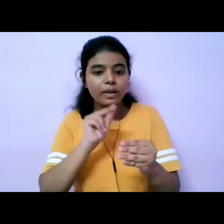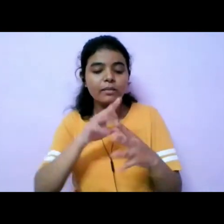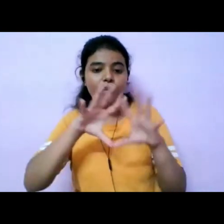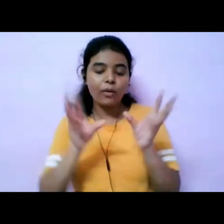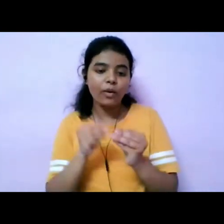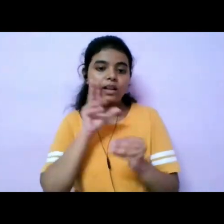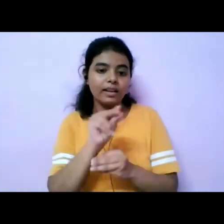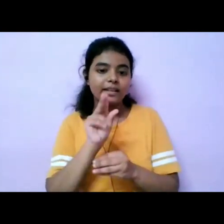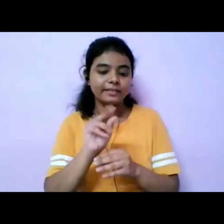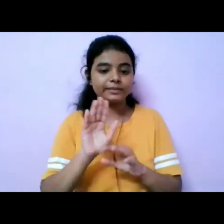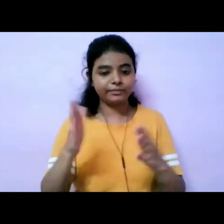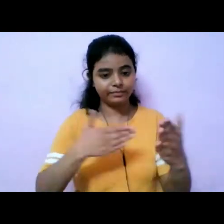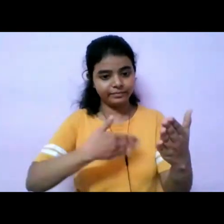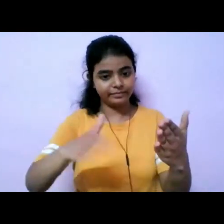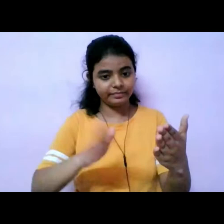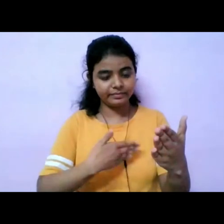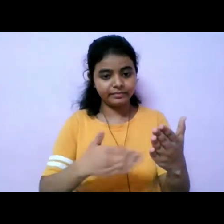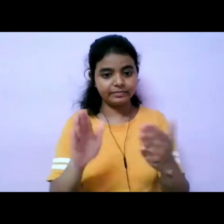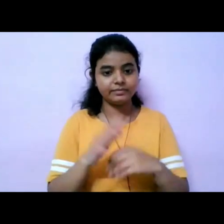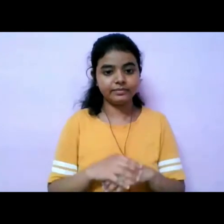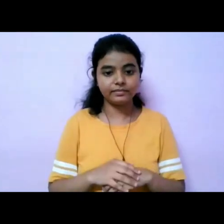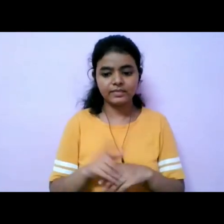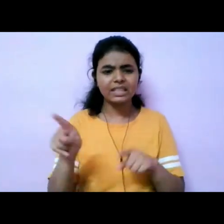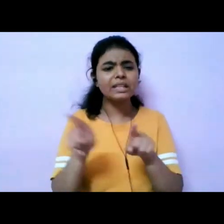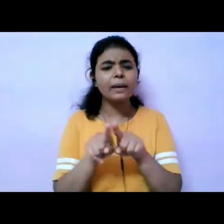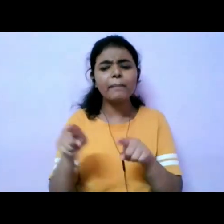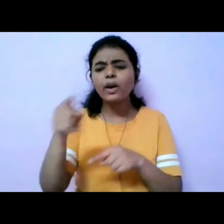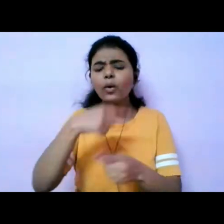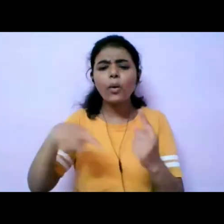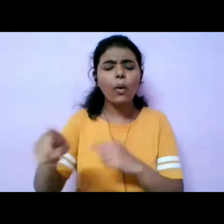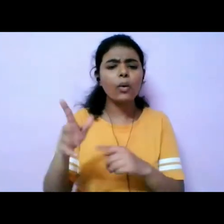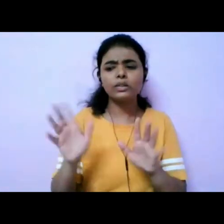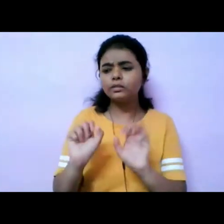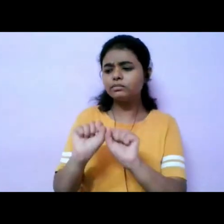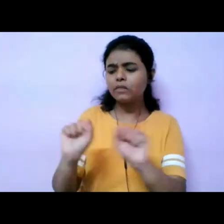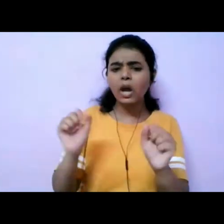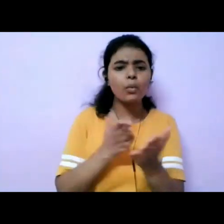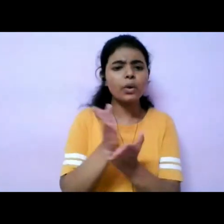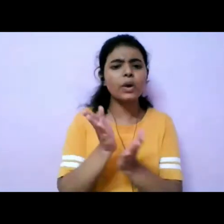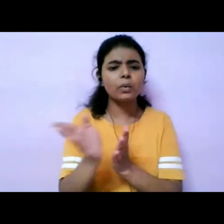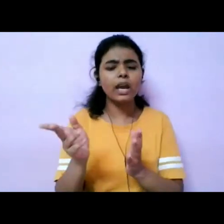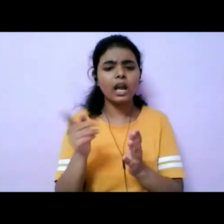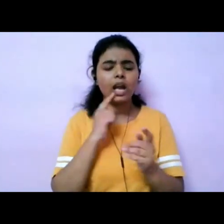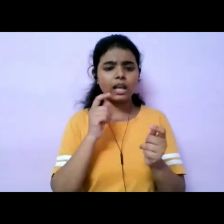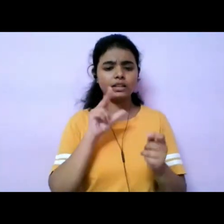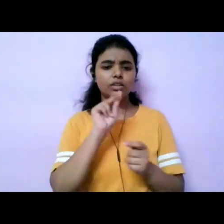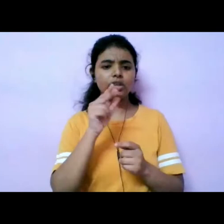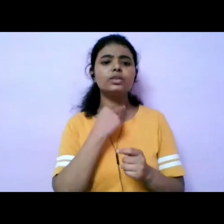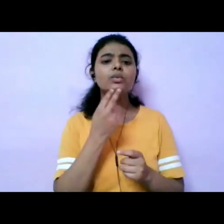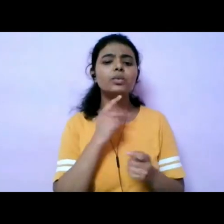None of them had much in the way of orientation and mobility skills. They were